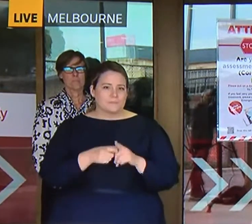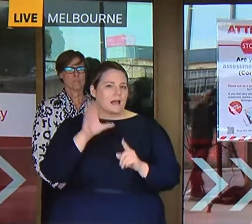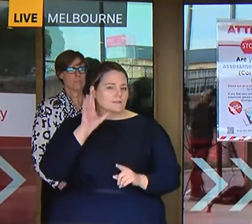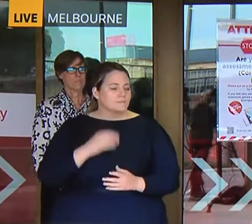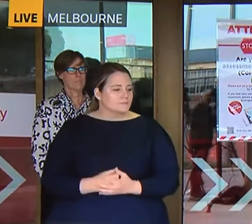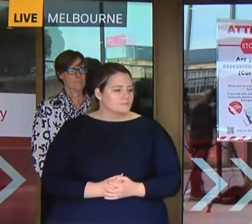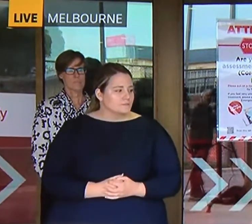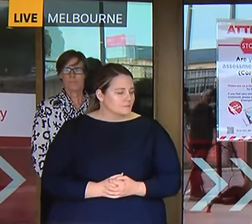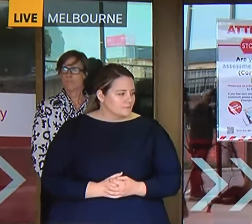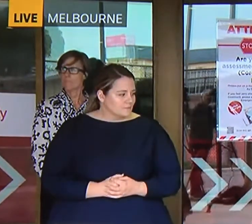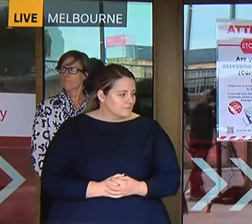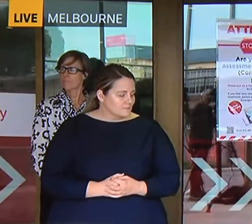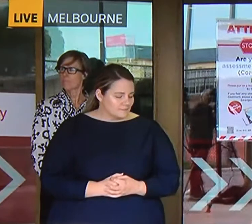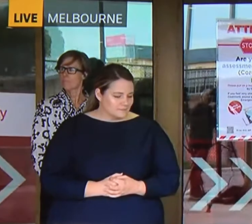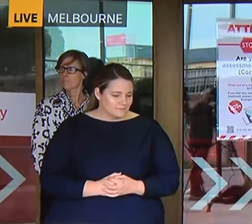Sorry, Claire.